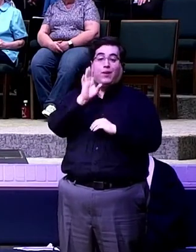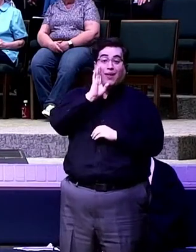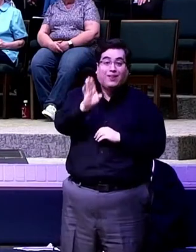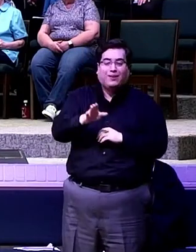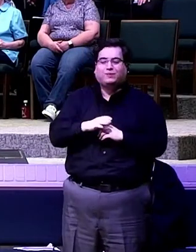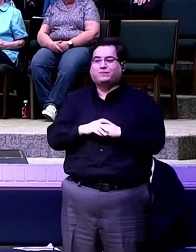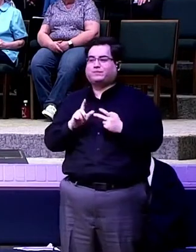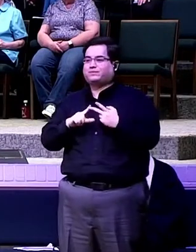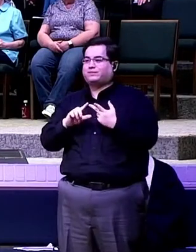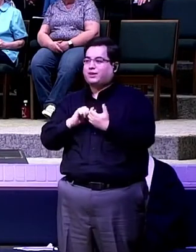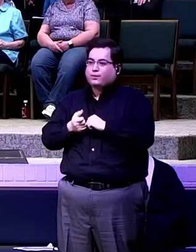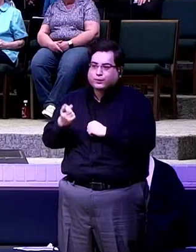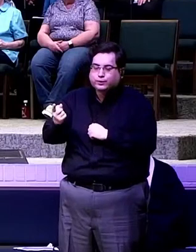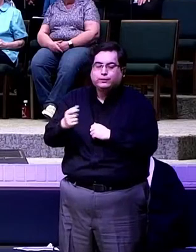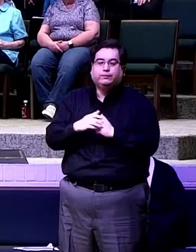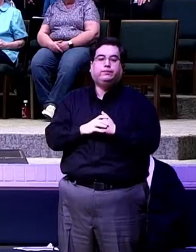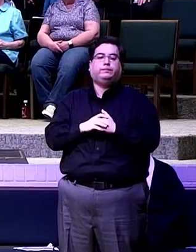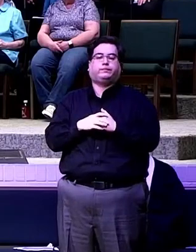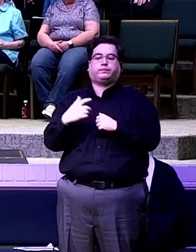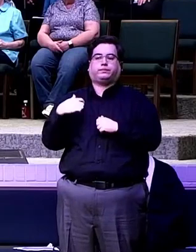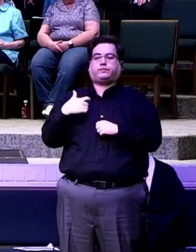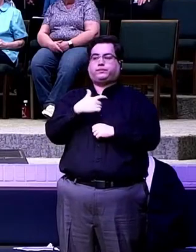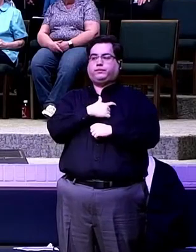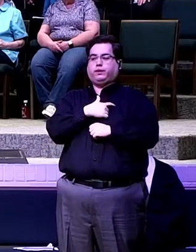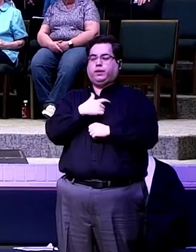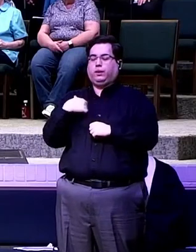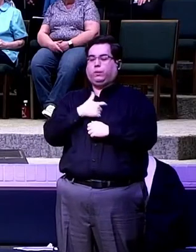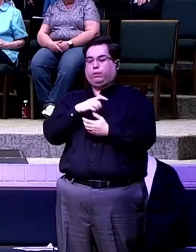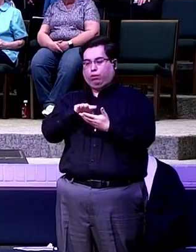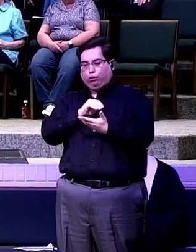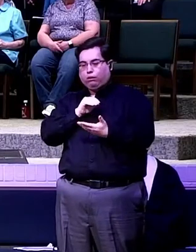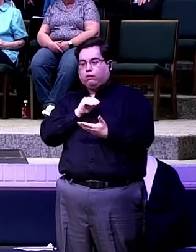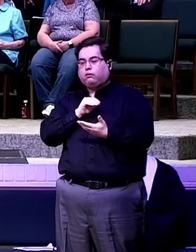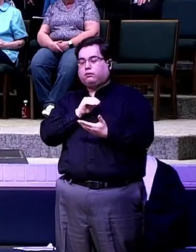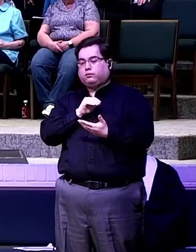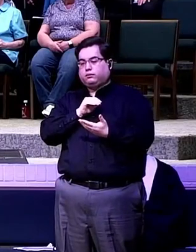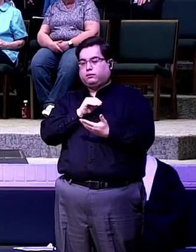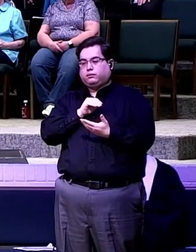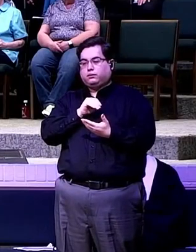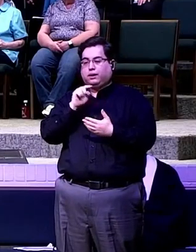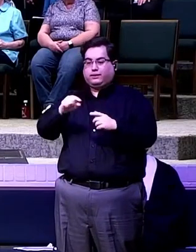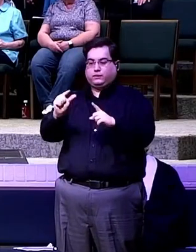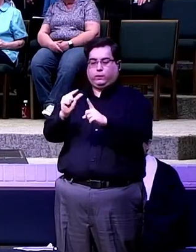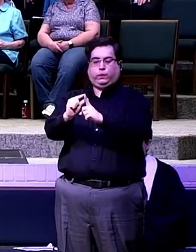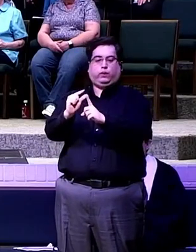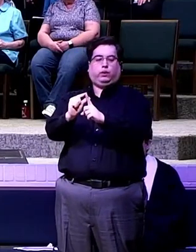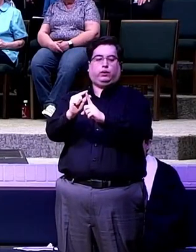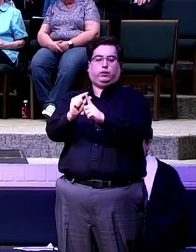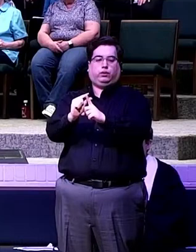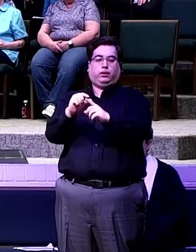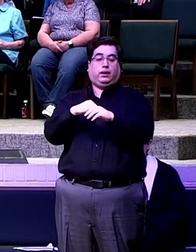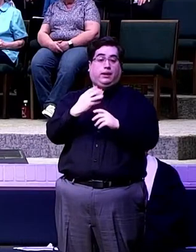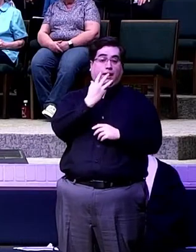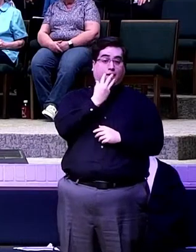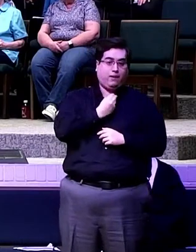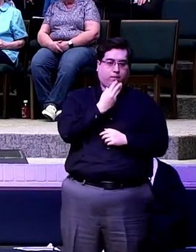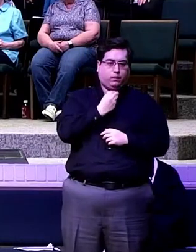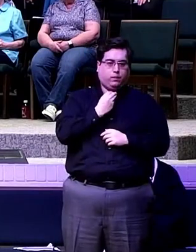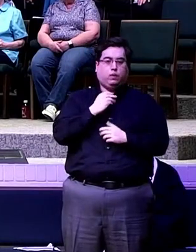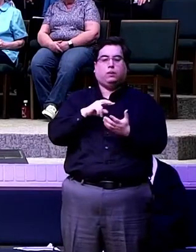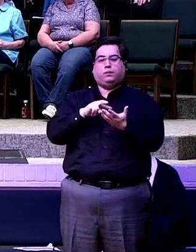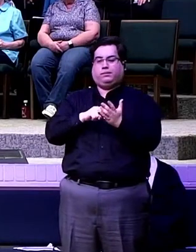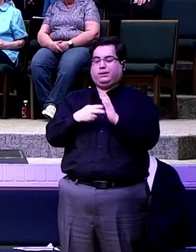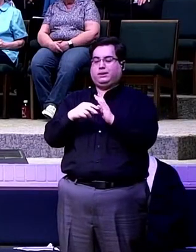you? And we learn that this word in Hebrew is